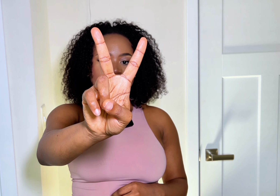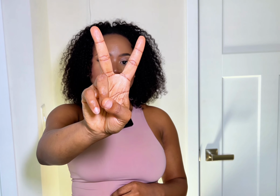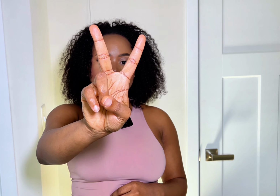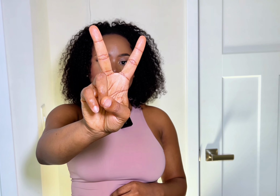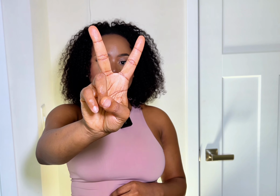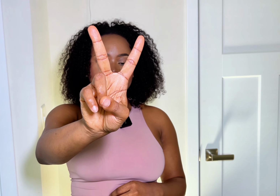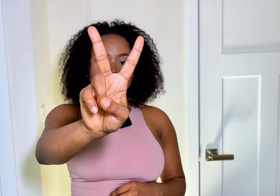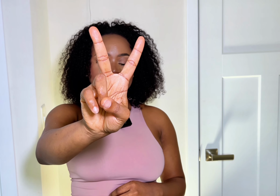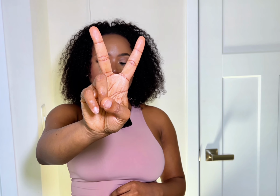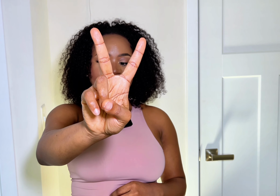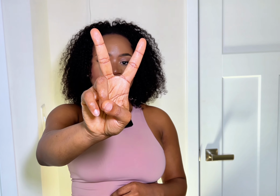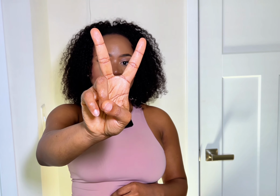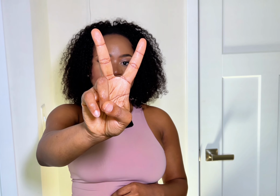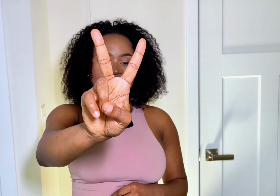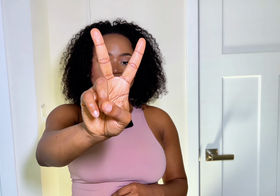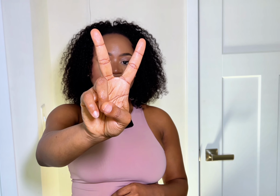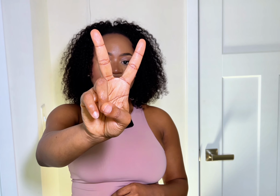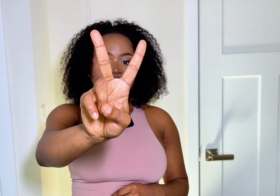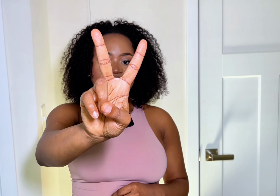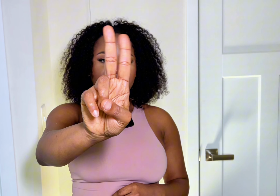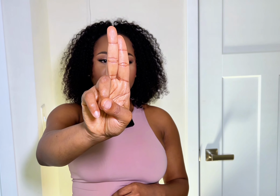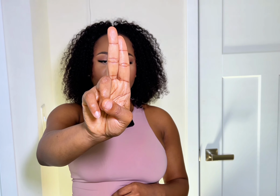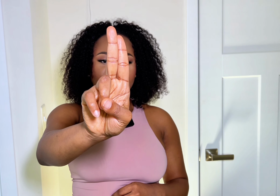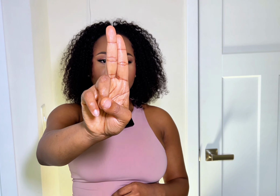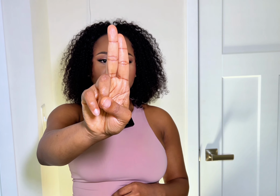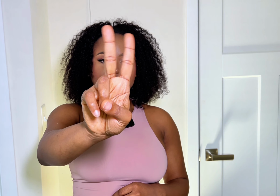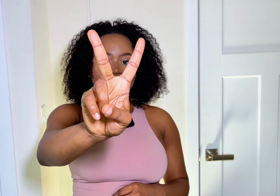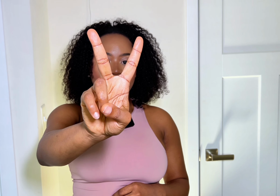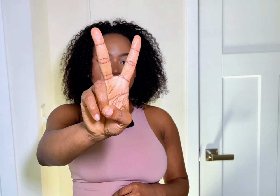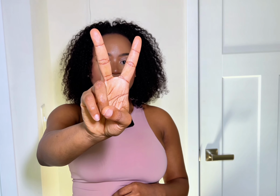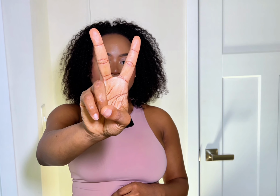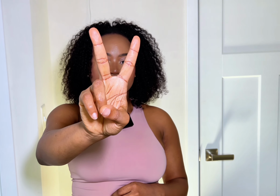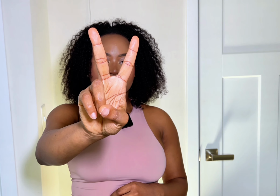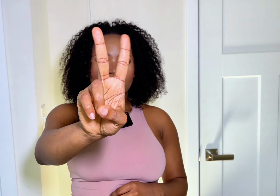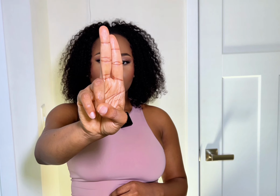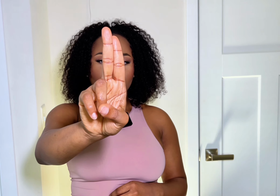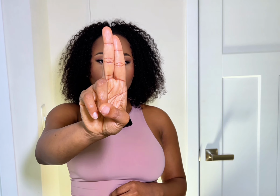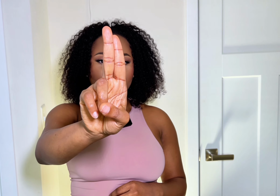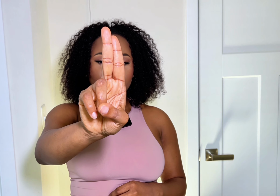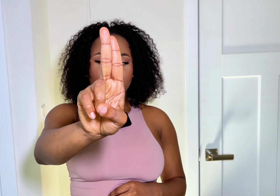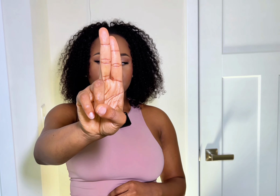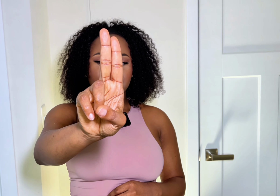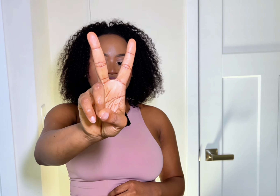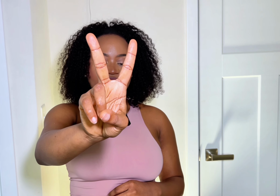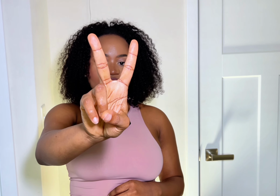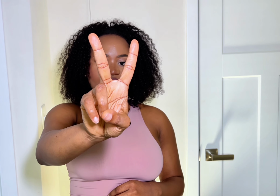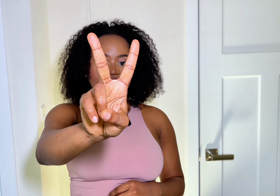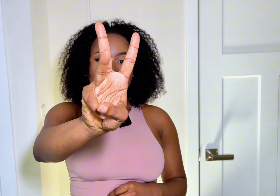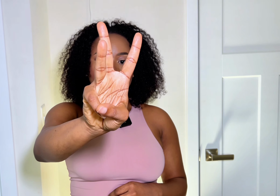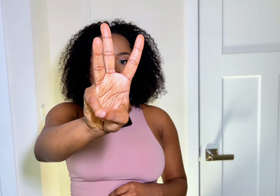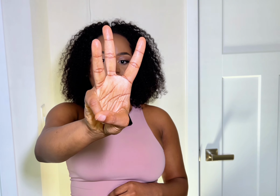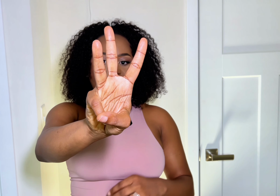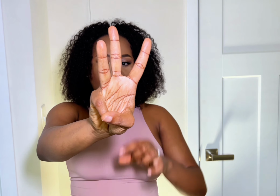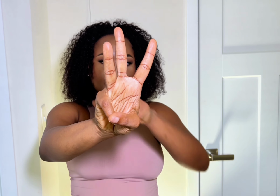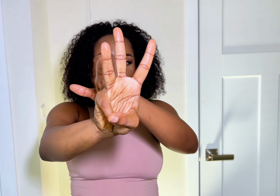it. You see? That's easy. V. You just open it. U. V. You add the